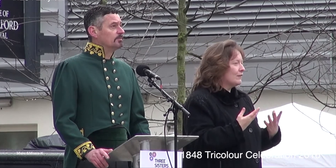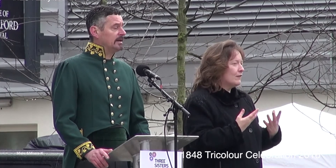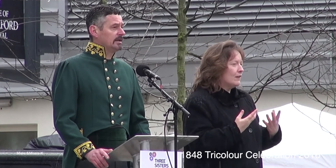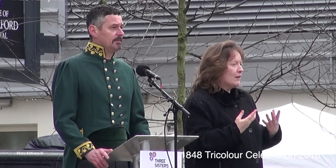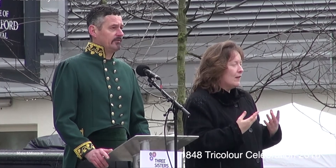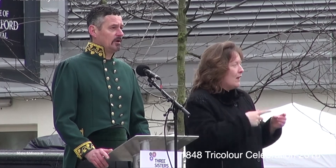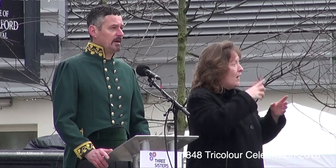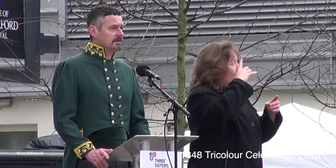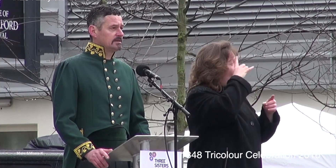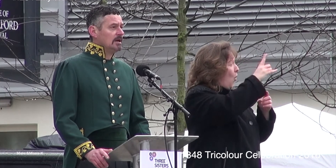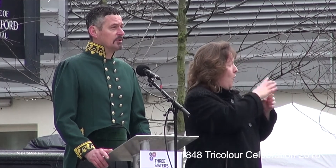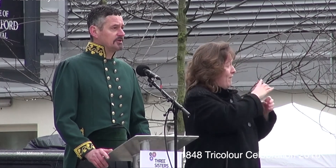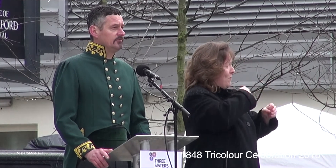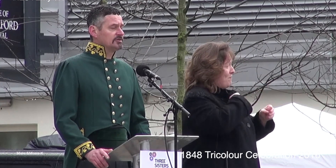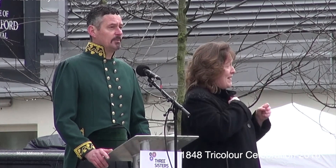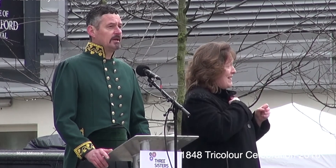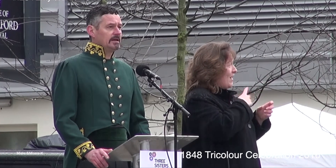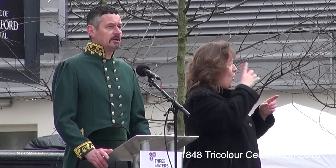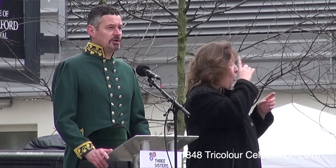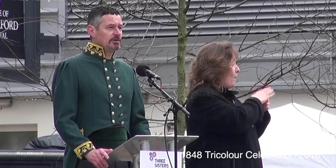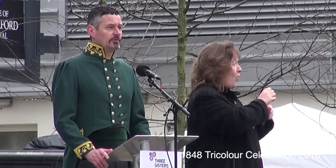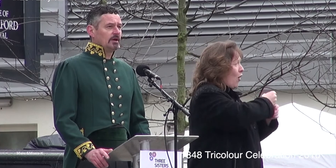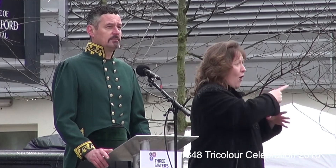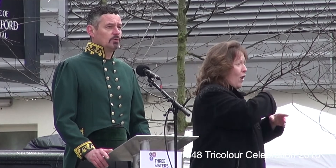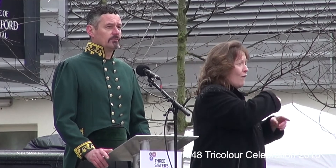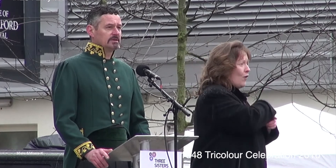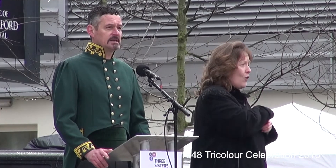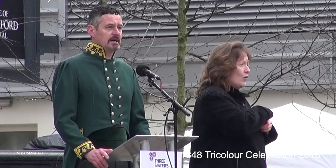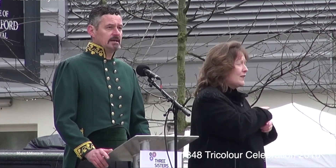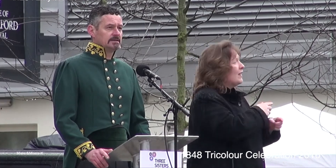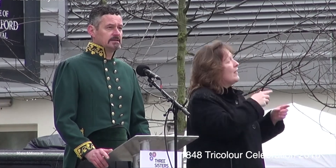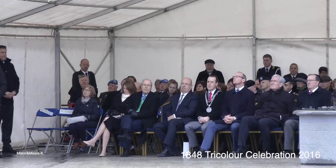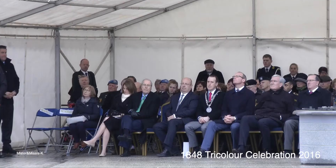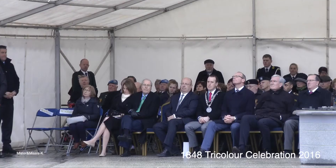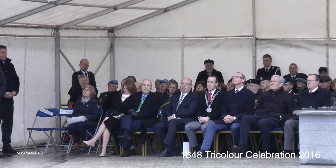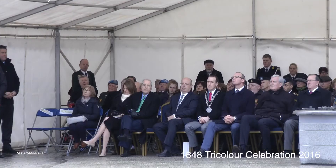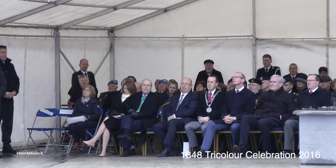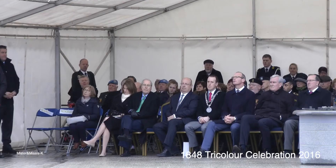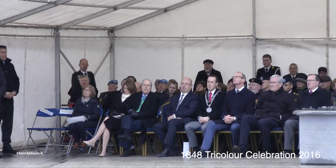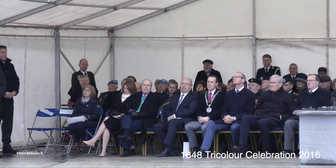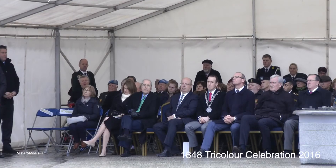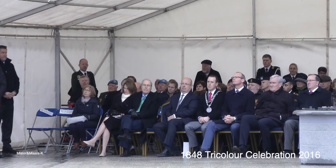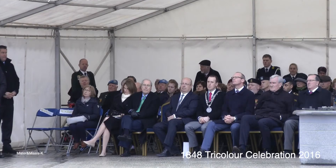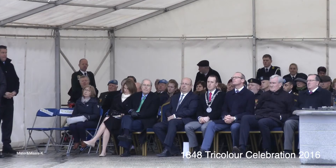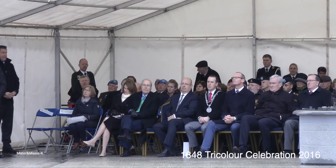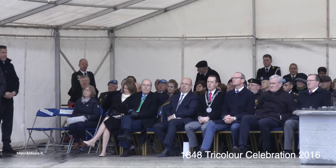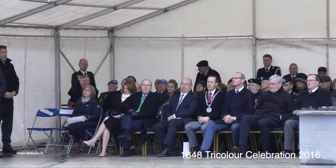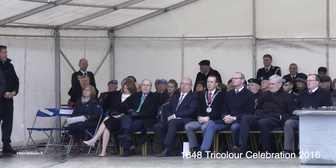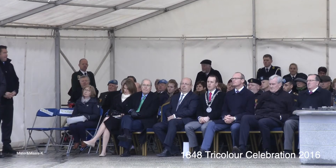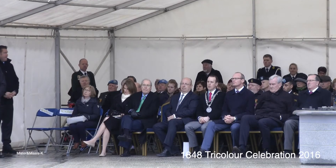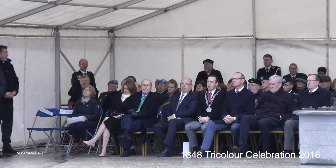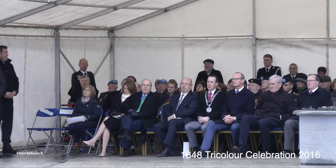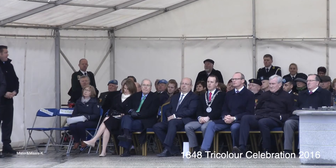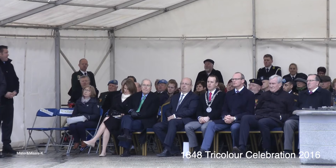so brightly above our parts were still visible in our changeful and mournful skies, were still the objects of the people's